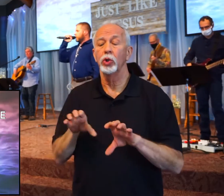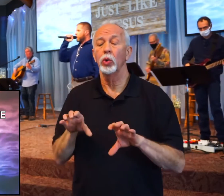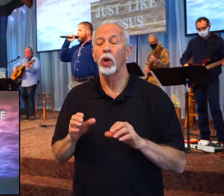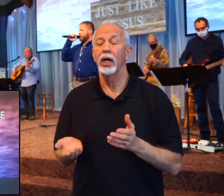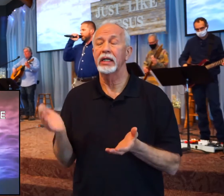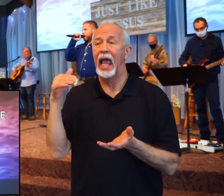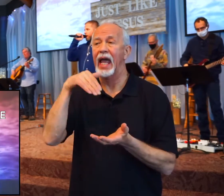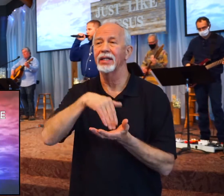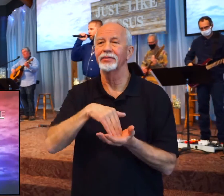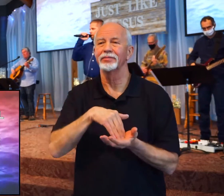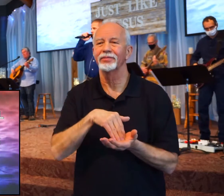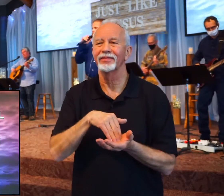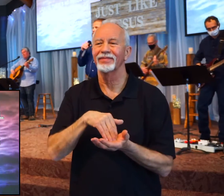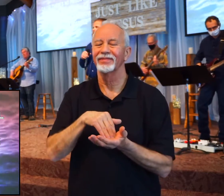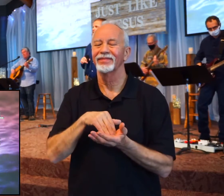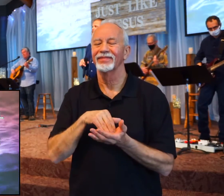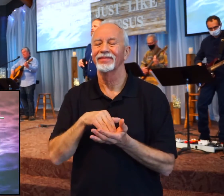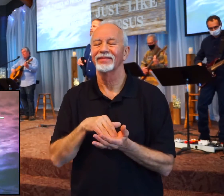do again.